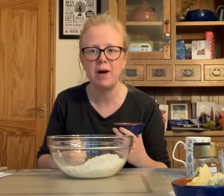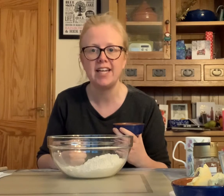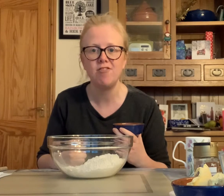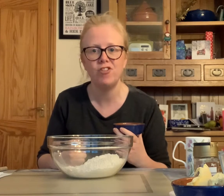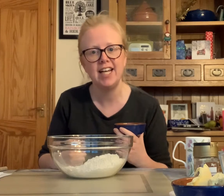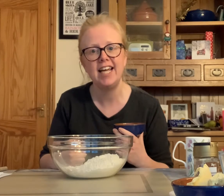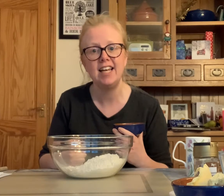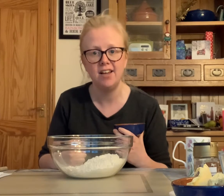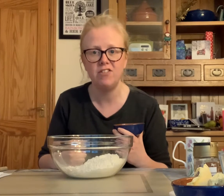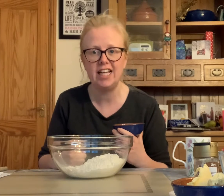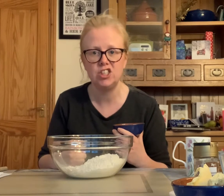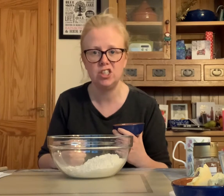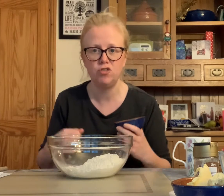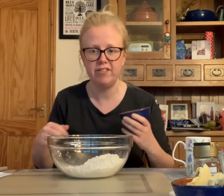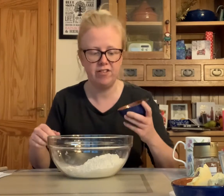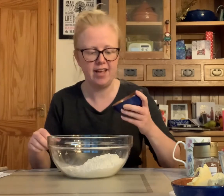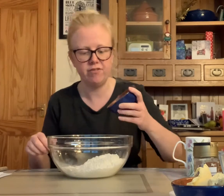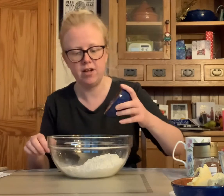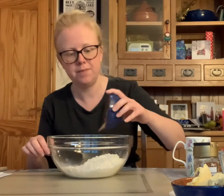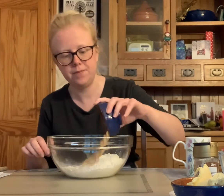a really lovely gingery flavour.